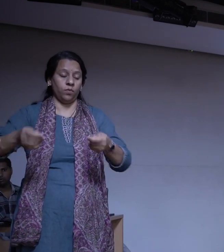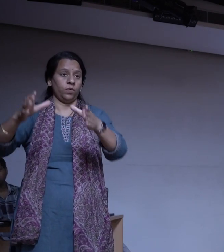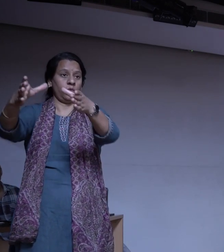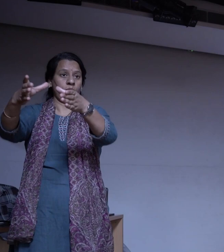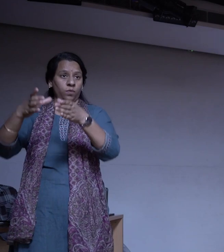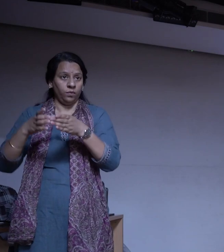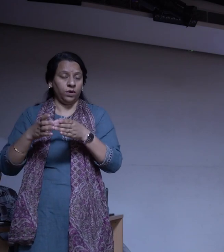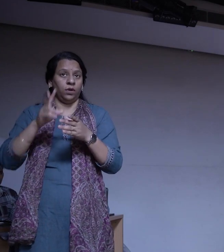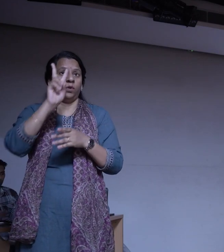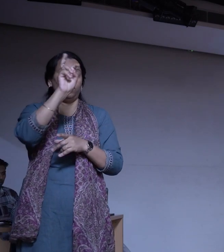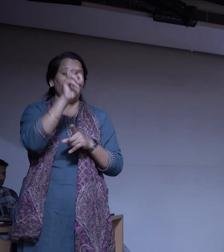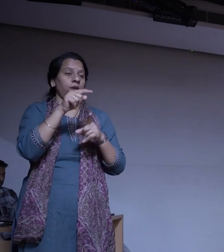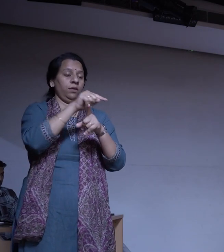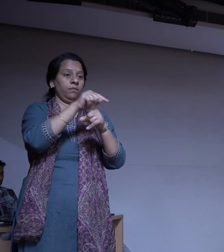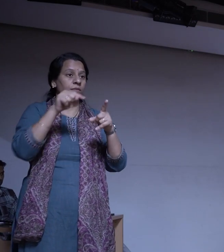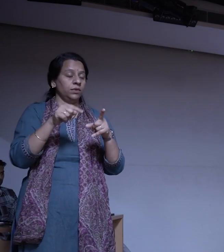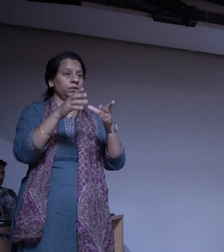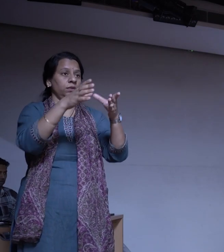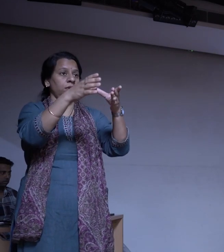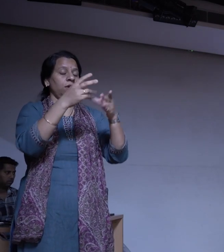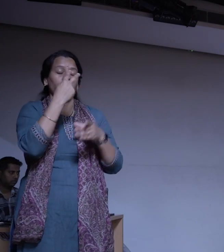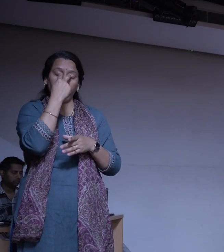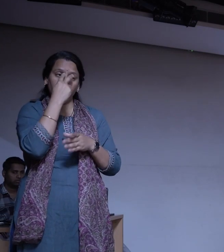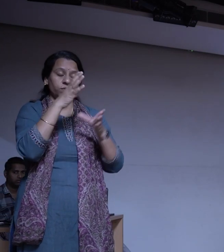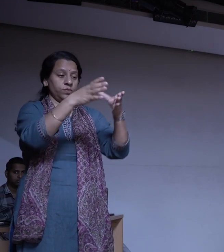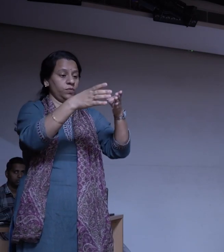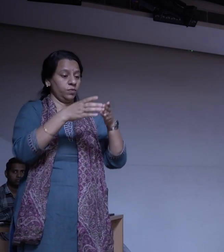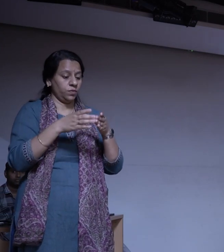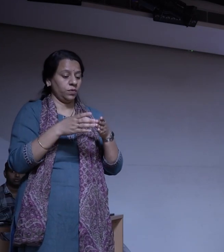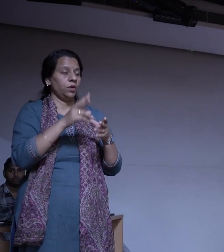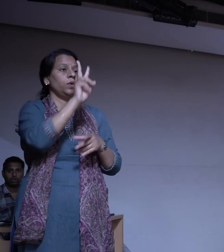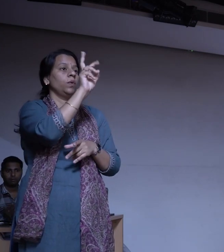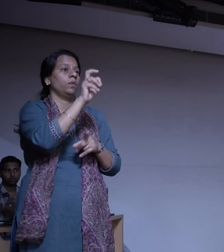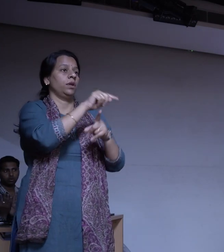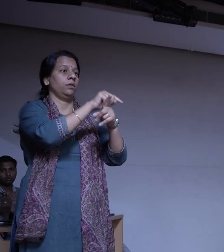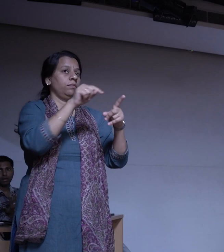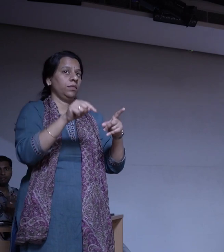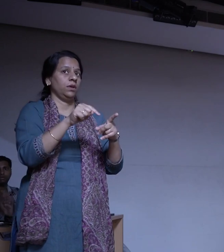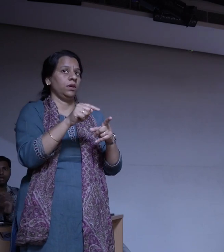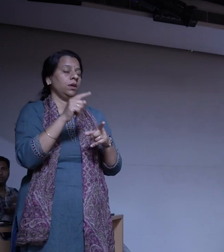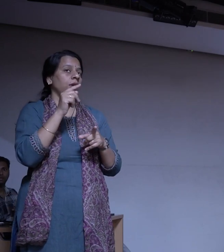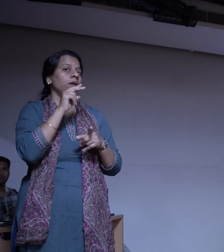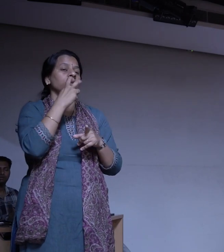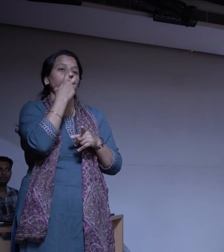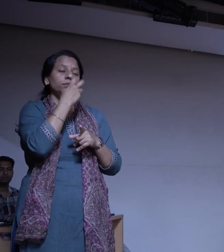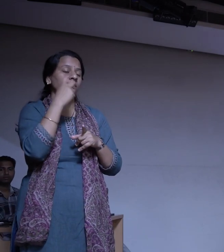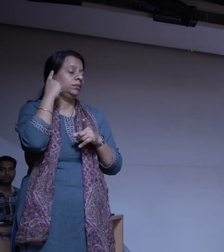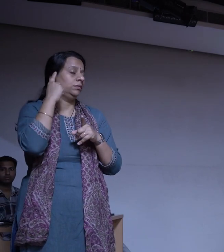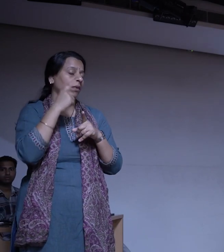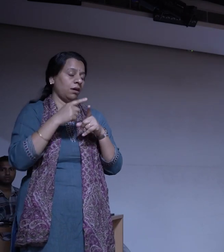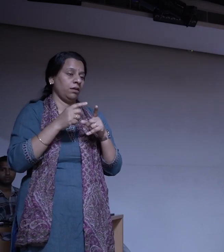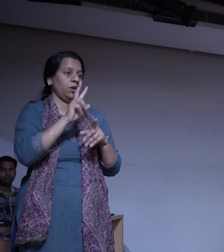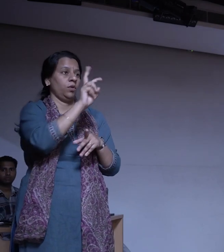group 20% are in the visual group 20% are in the speech hearing group and